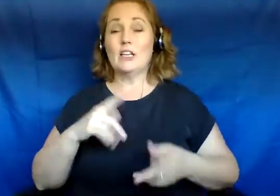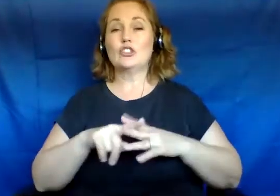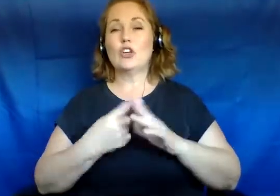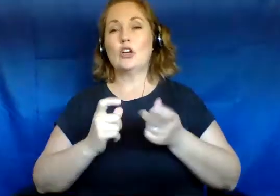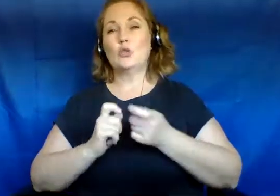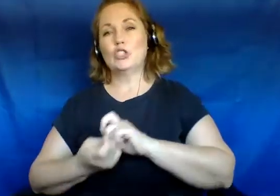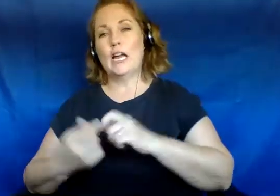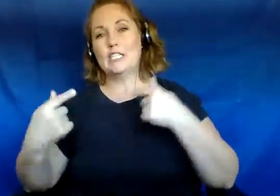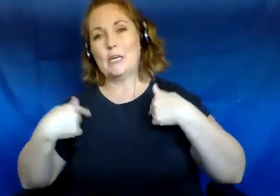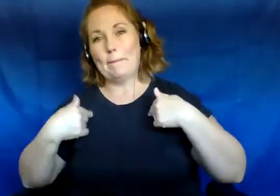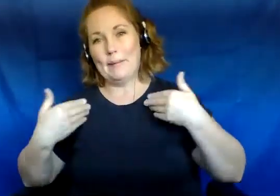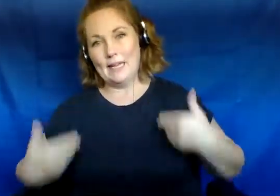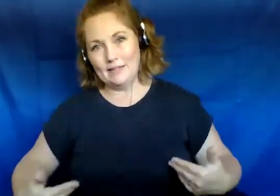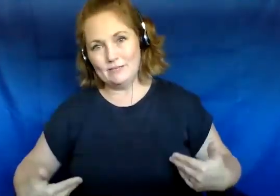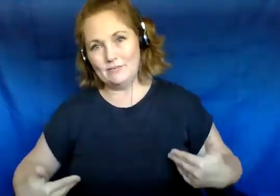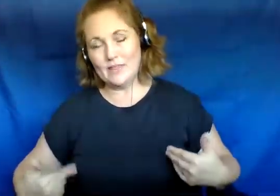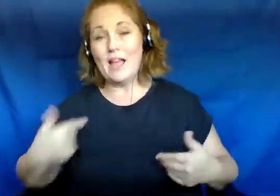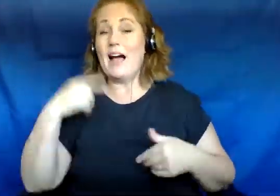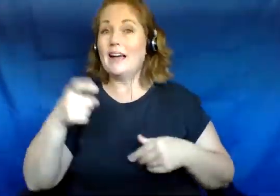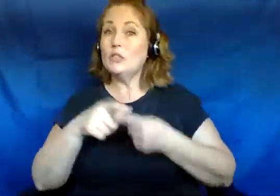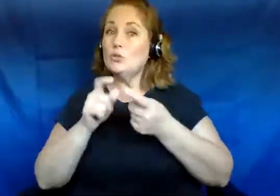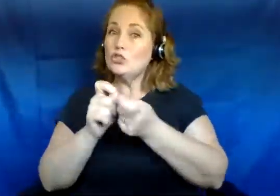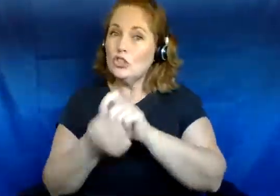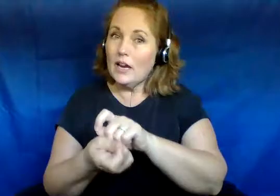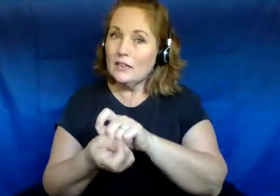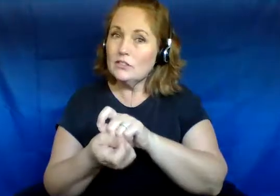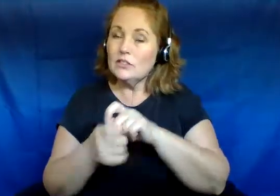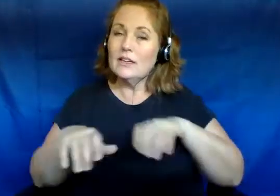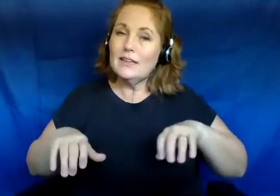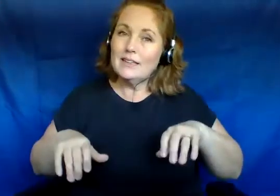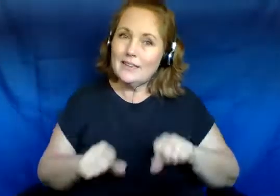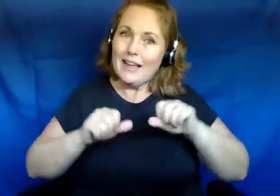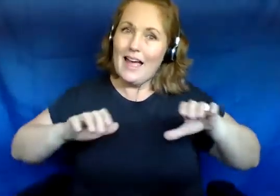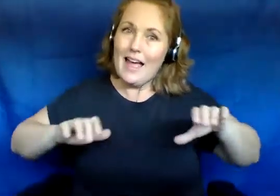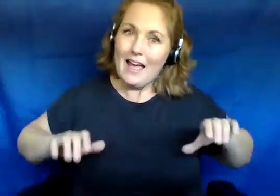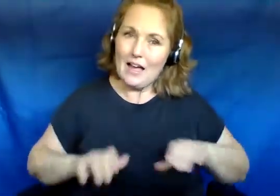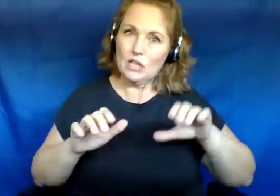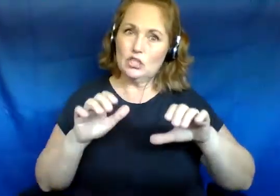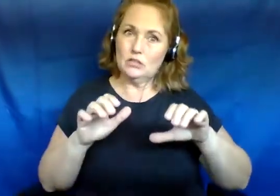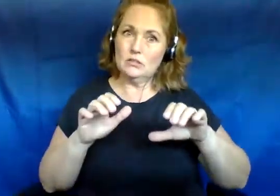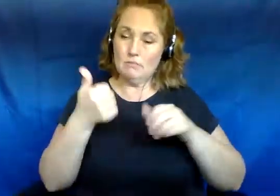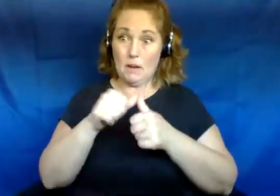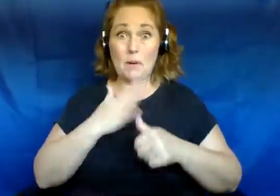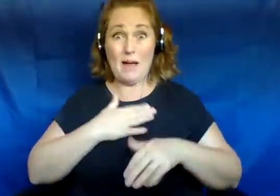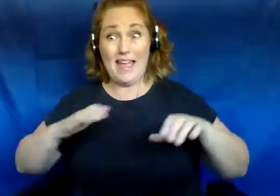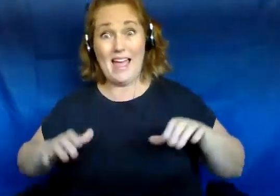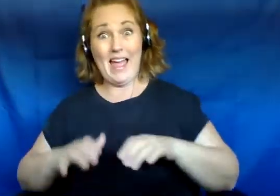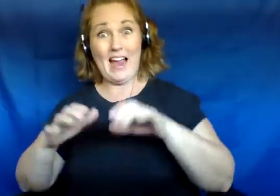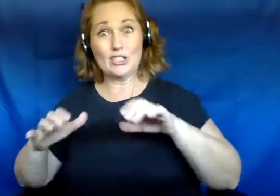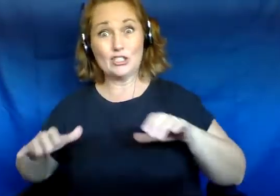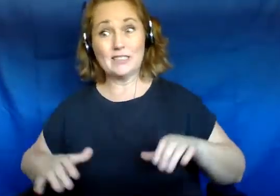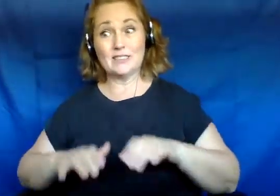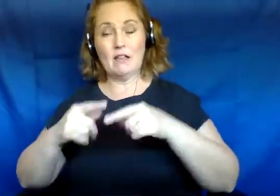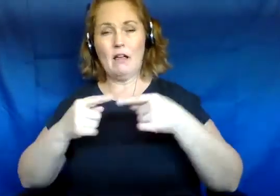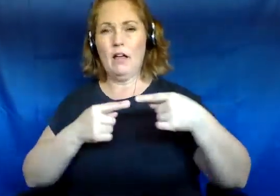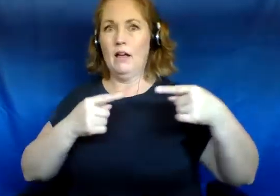me. I need to take an action contrary to the way I feel. And if